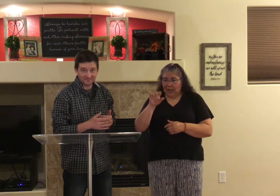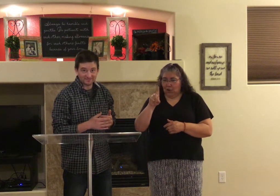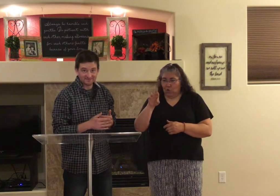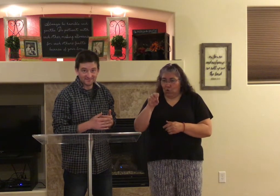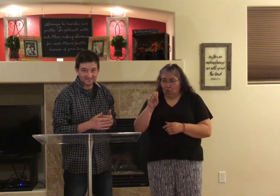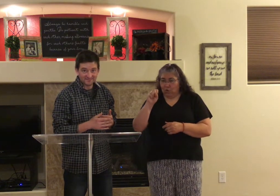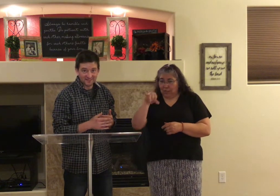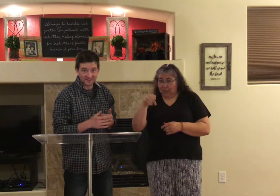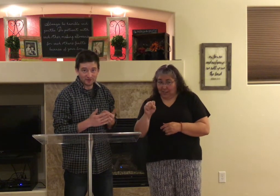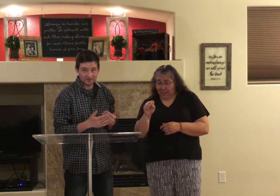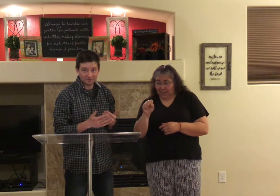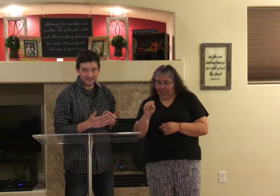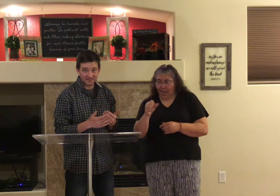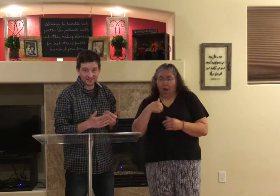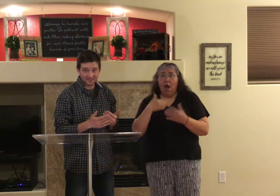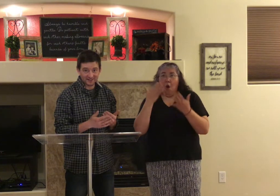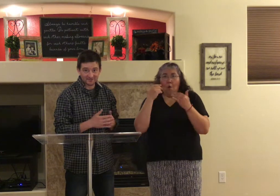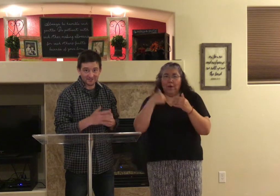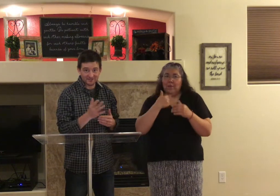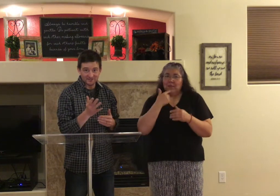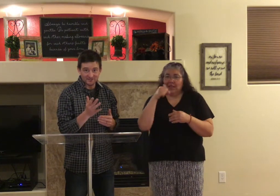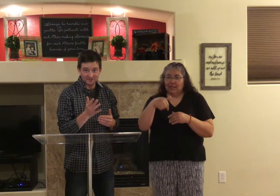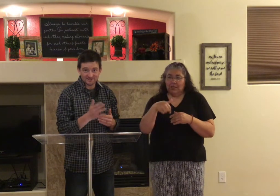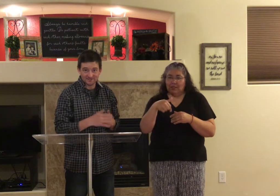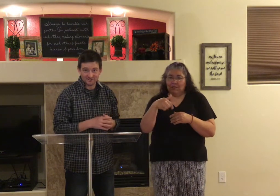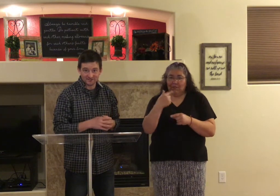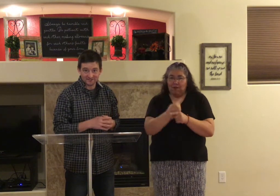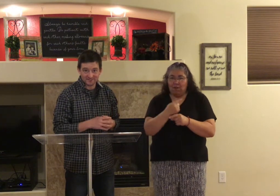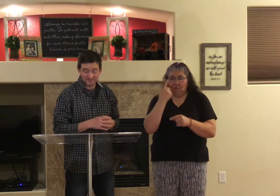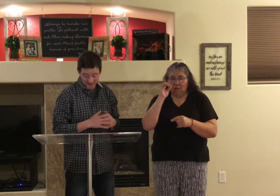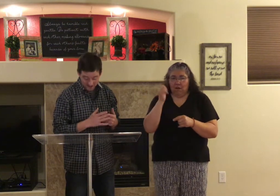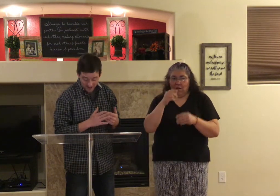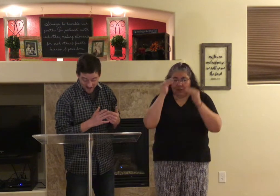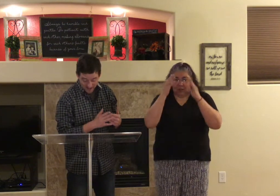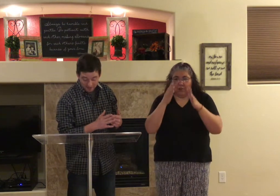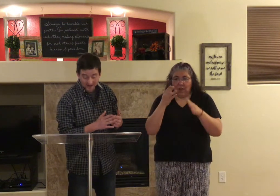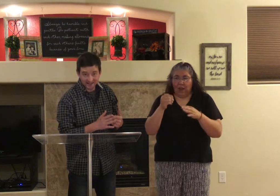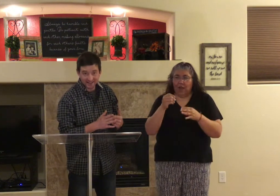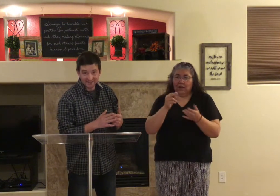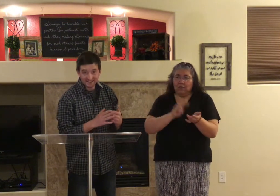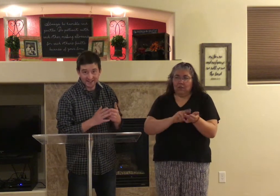hematidrosis. And I hope I'm saying that right for all you teachers and nurses out there.